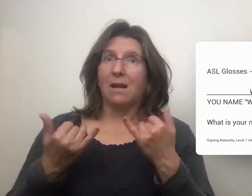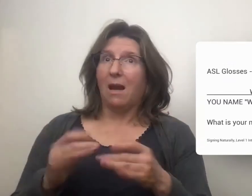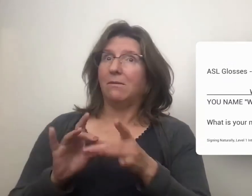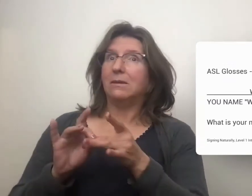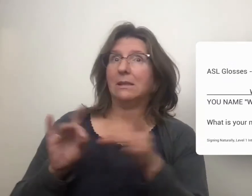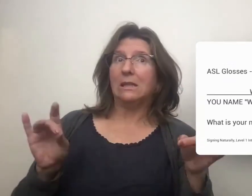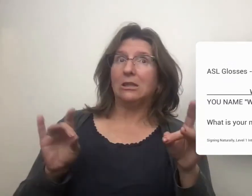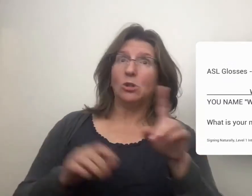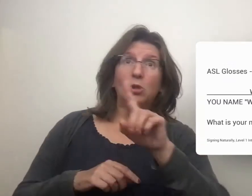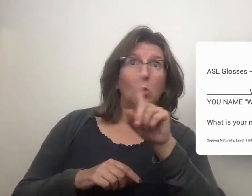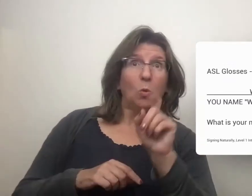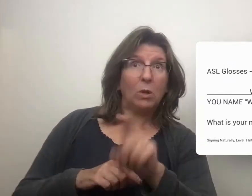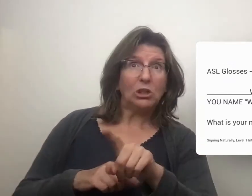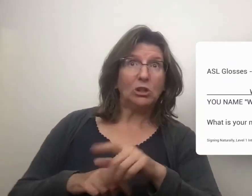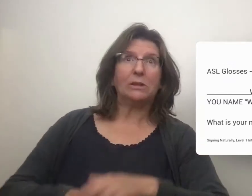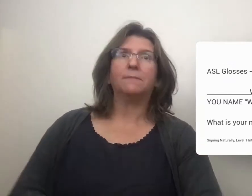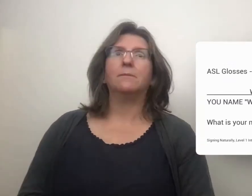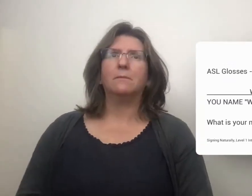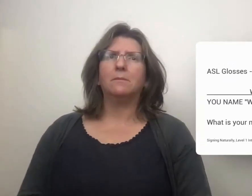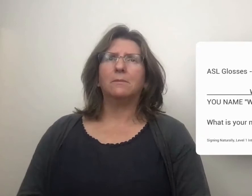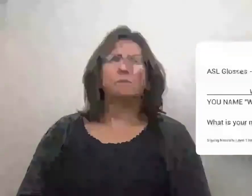Now I'll demonstrate an ASL question.